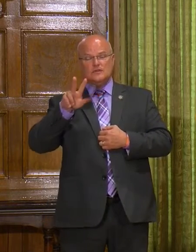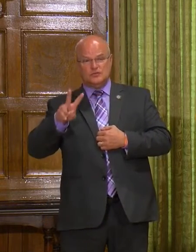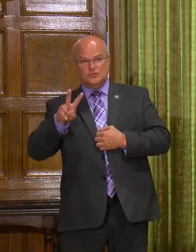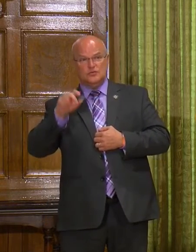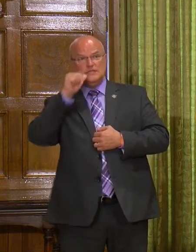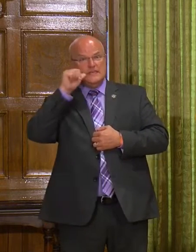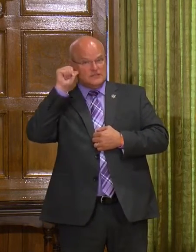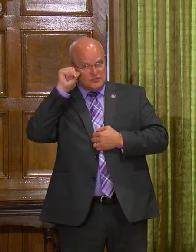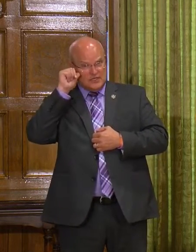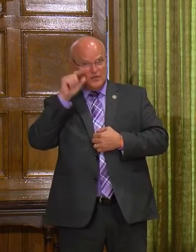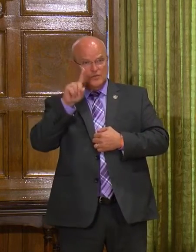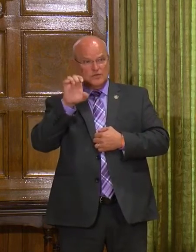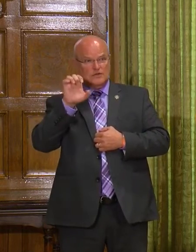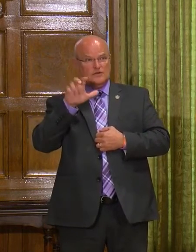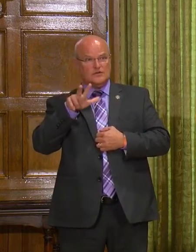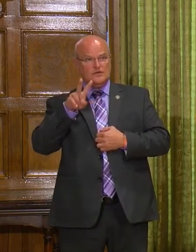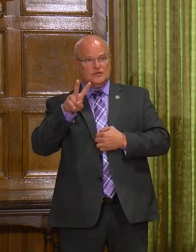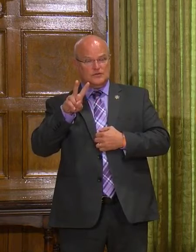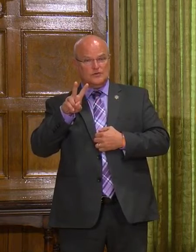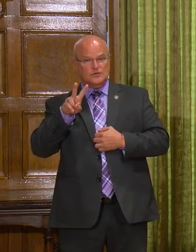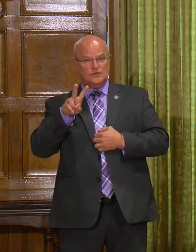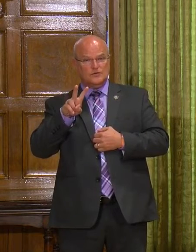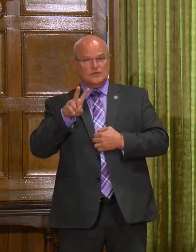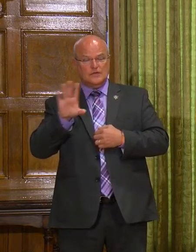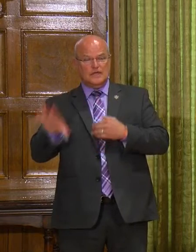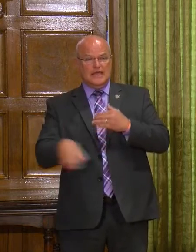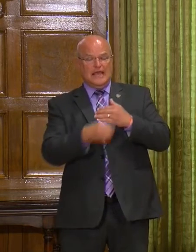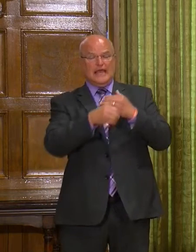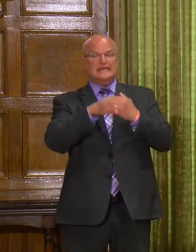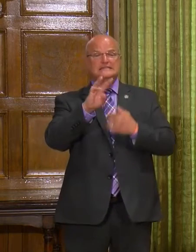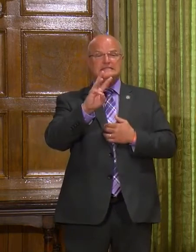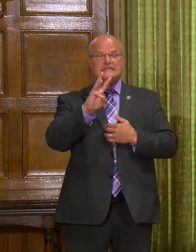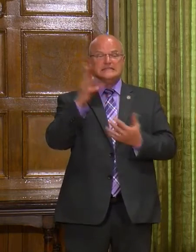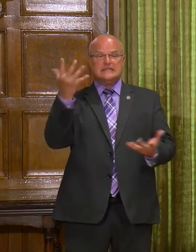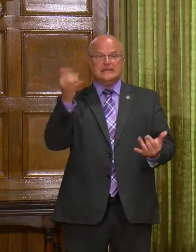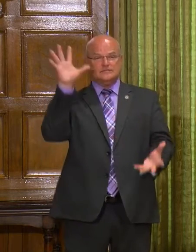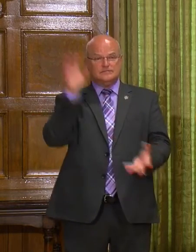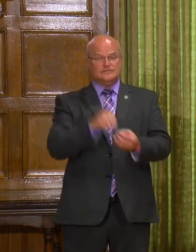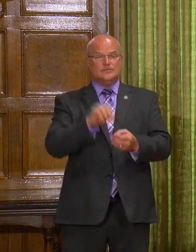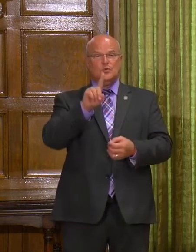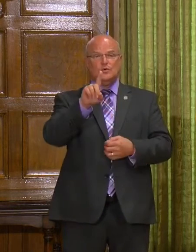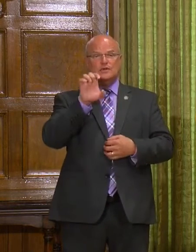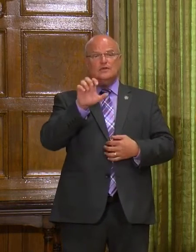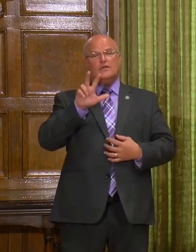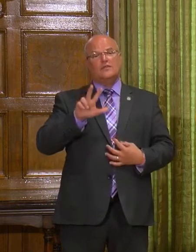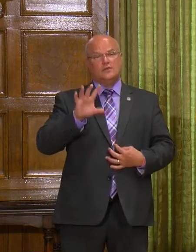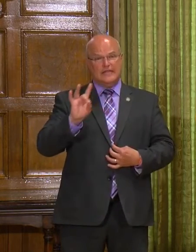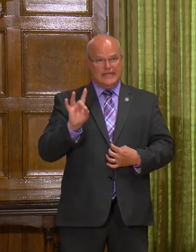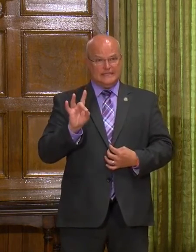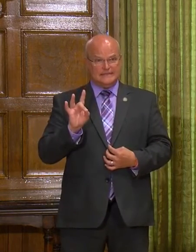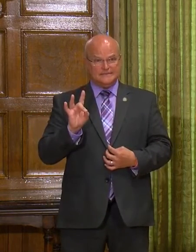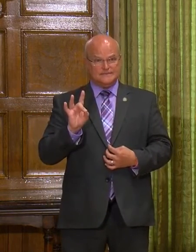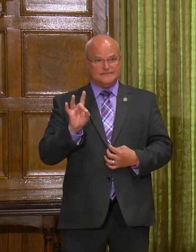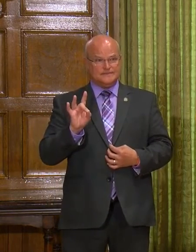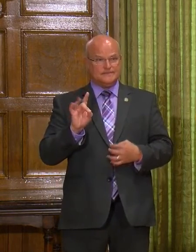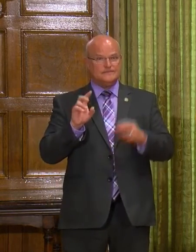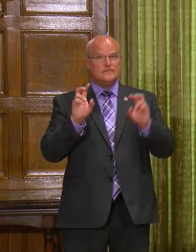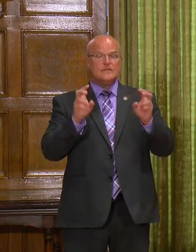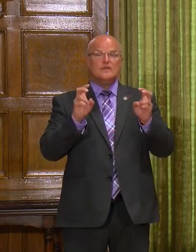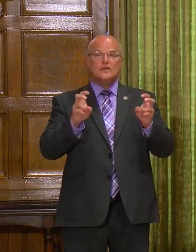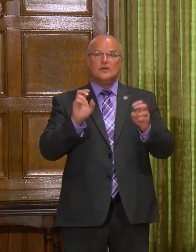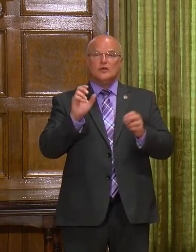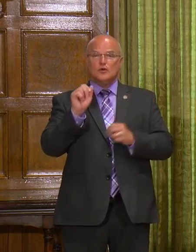yesterday hospitalizations, and we had 6 to it, so we are now at 138. In terms